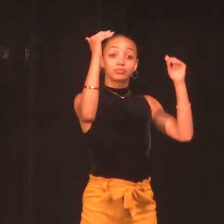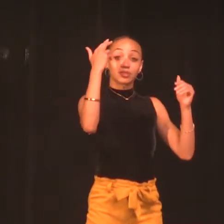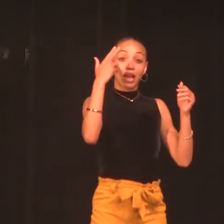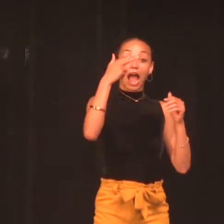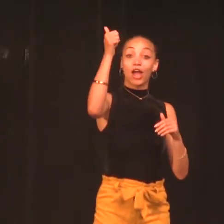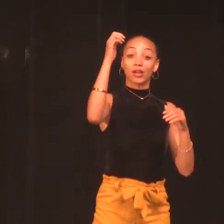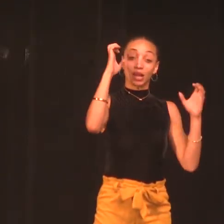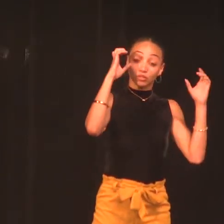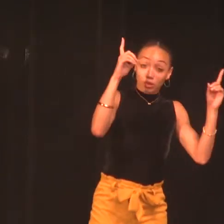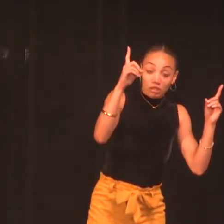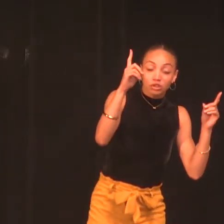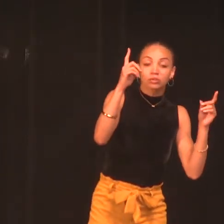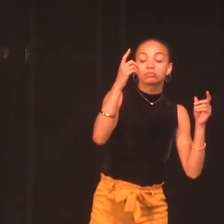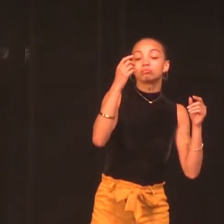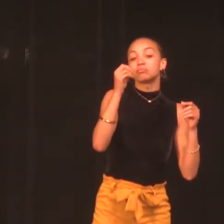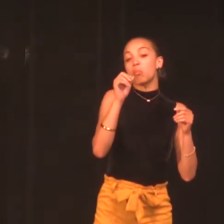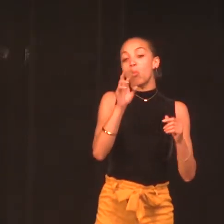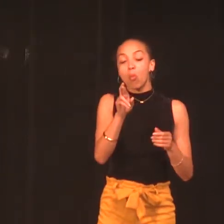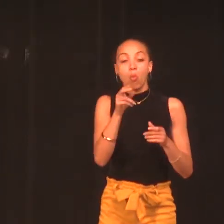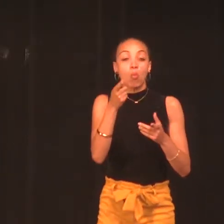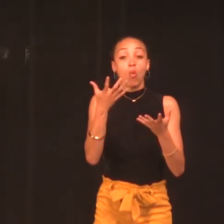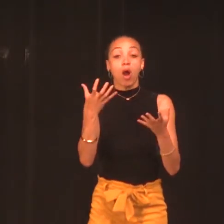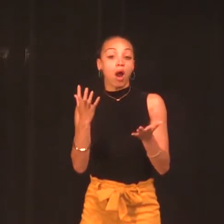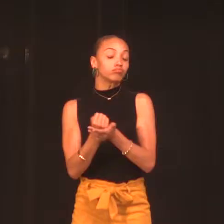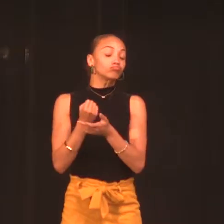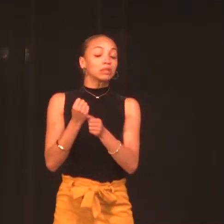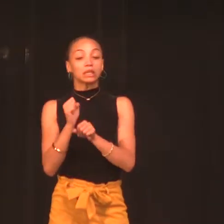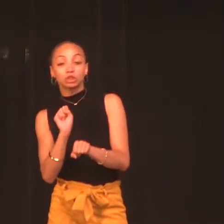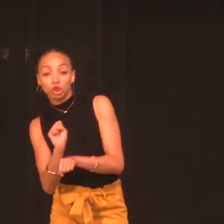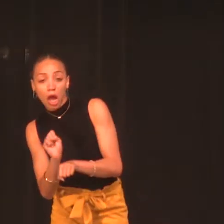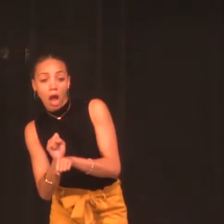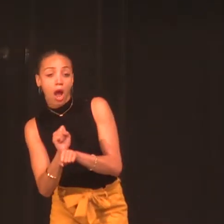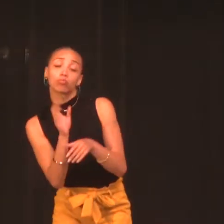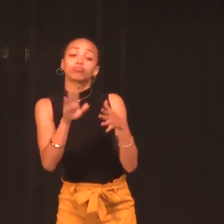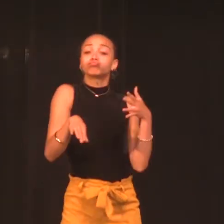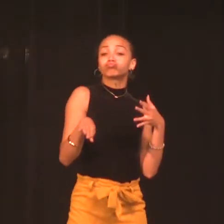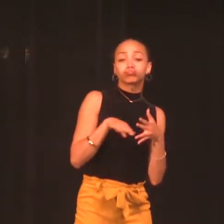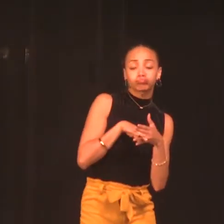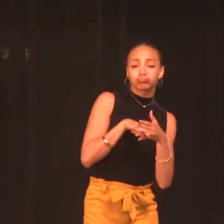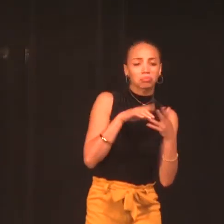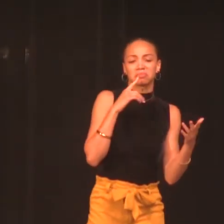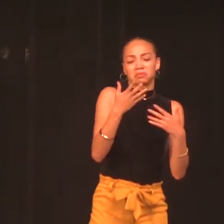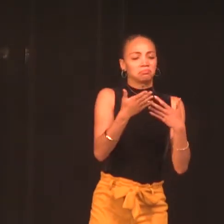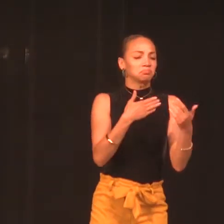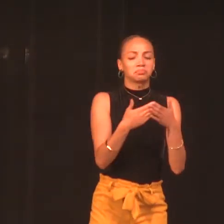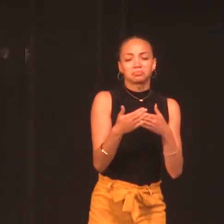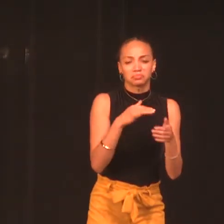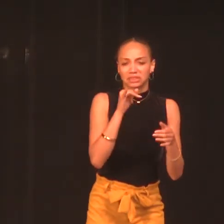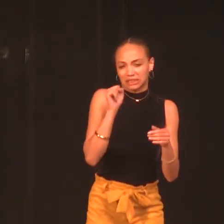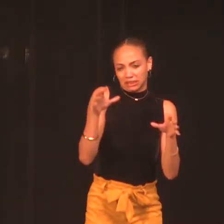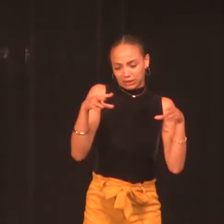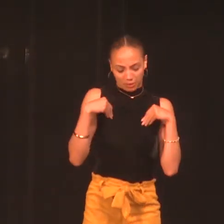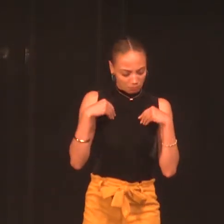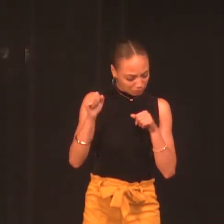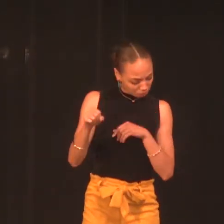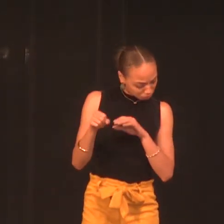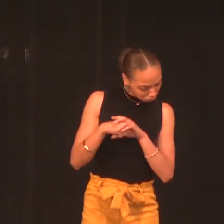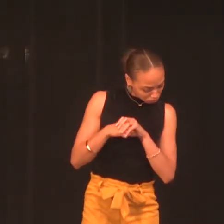You may want to pursue higher education, or you may want to get a job, or you may want to take some time off. Any